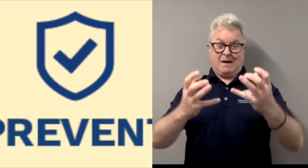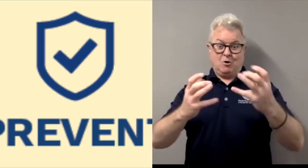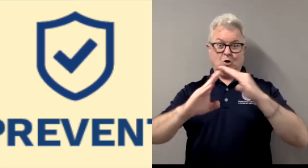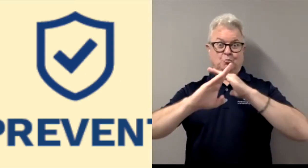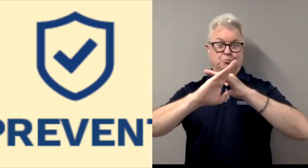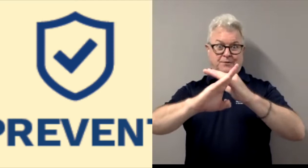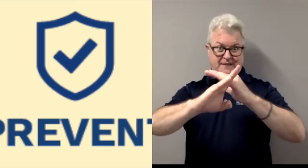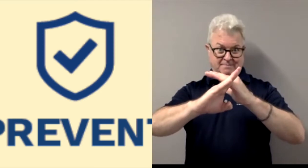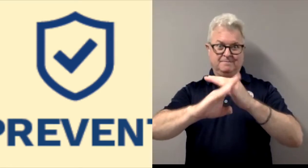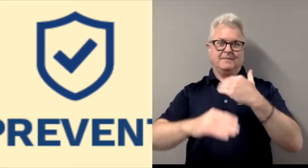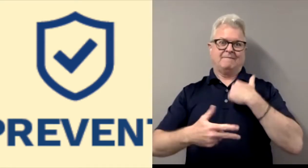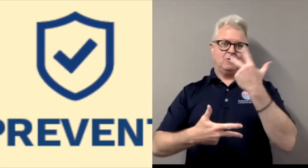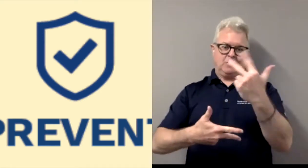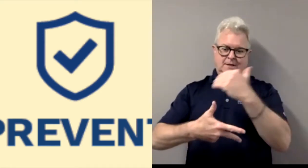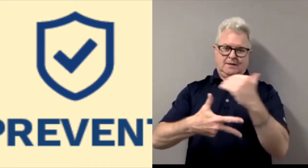steps, 7 tools.